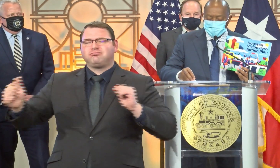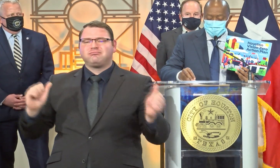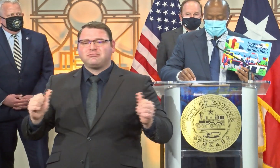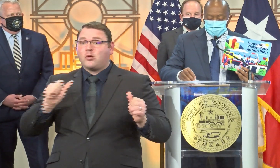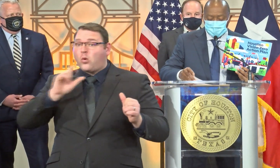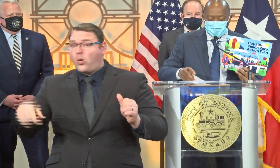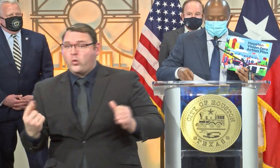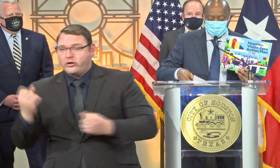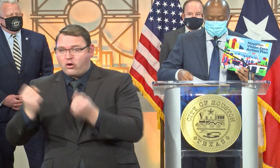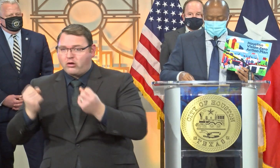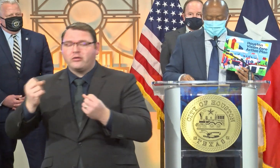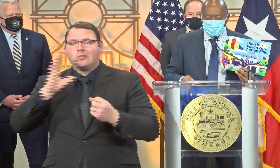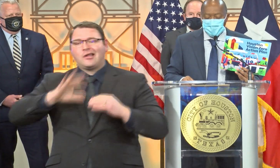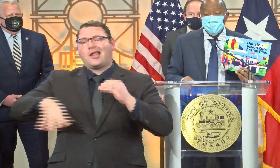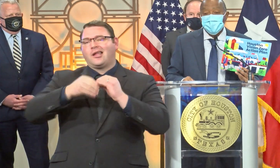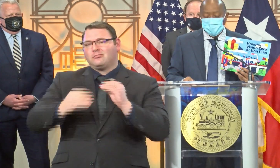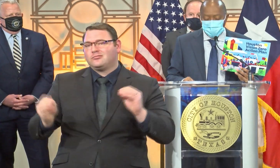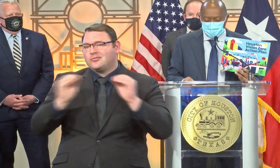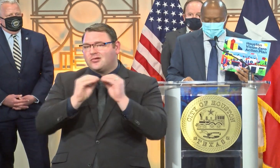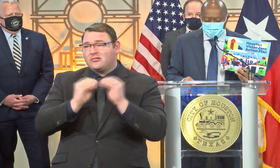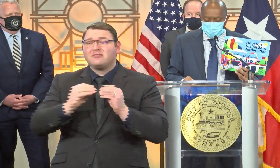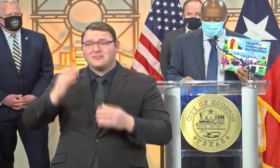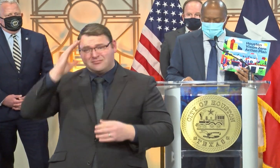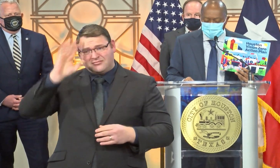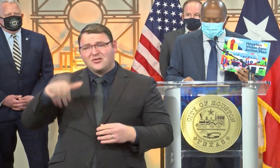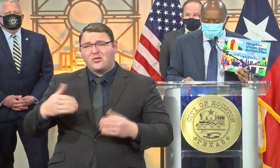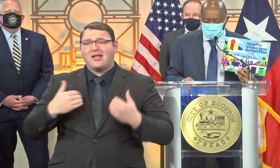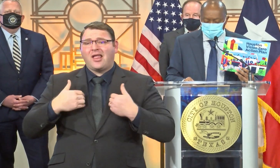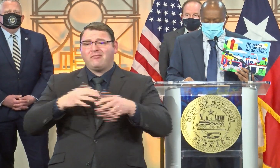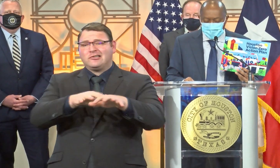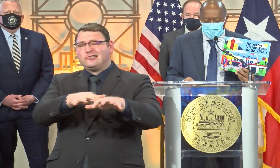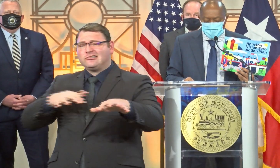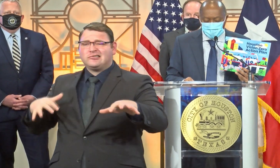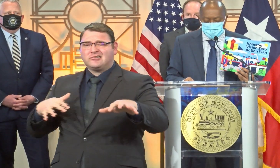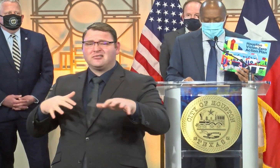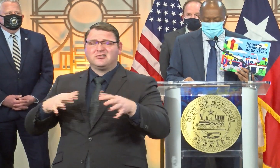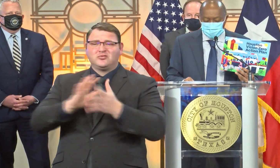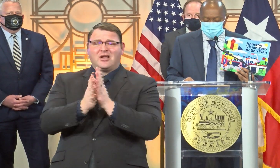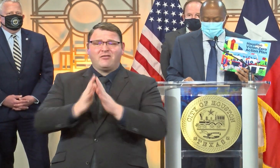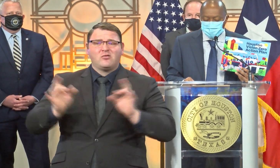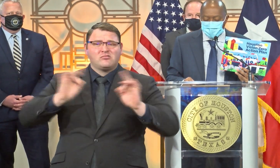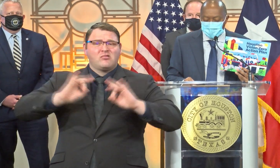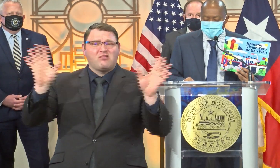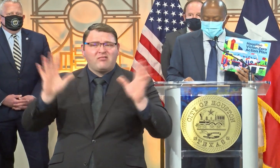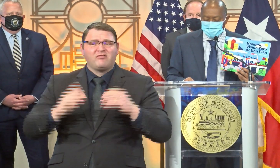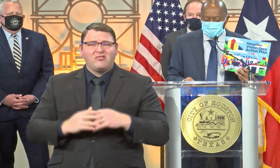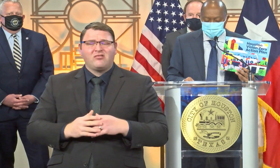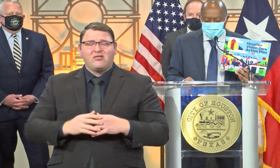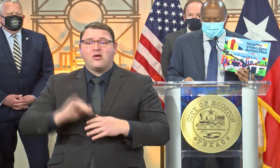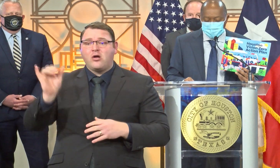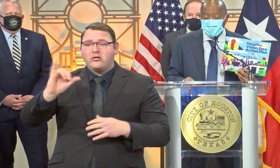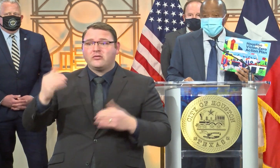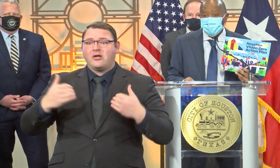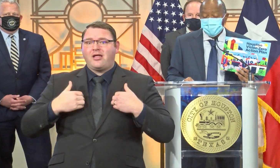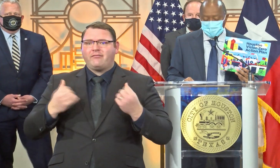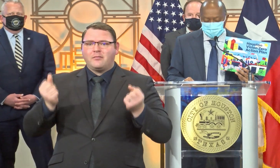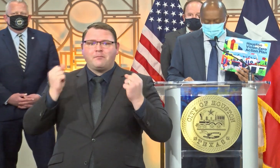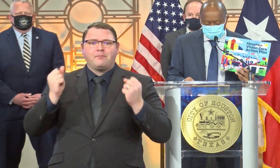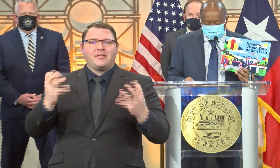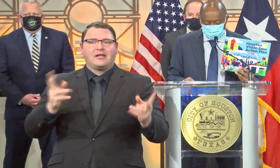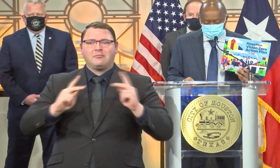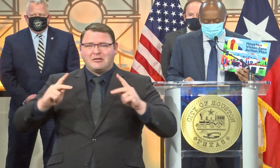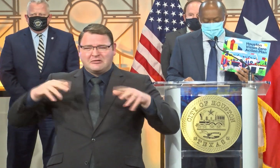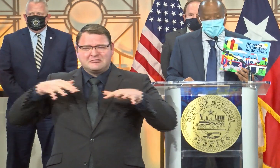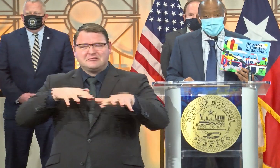our congestion problems, and we know that our current roads already contribute to the high number of deaths and